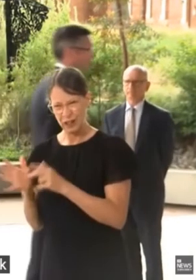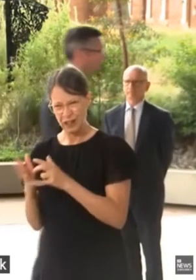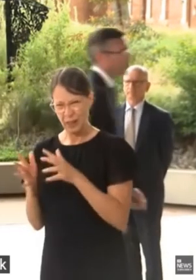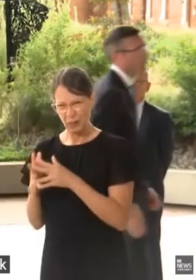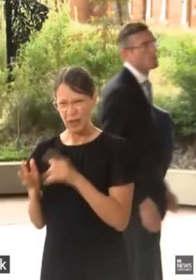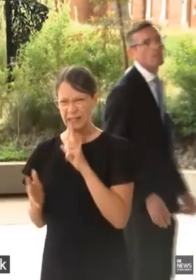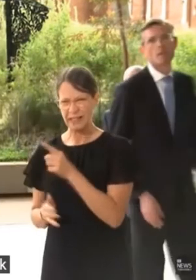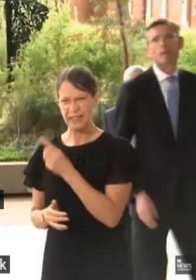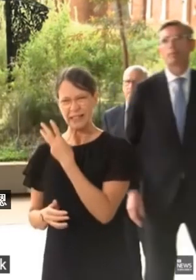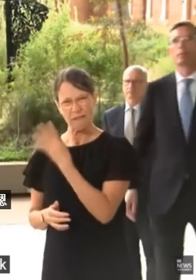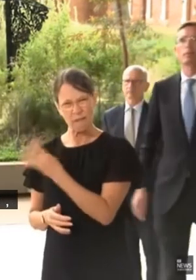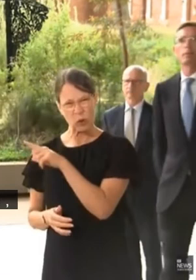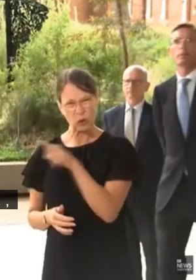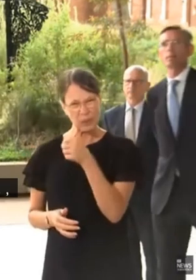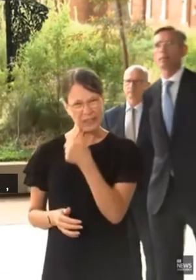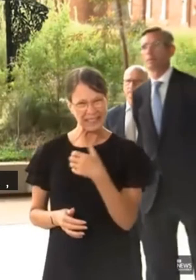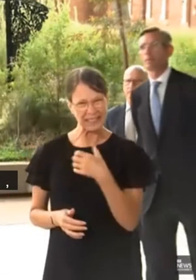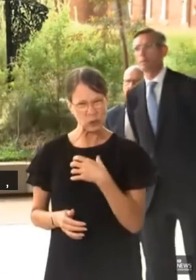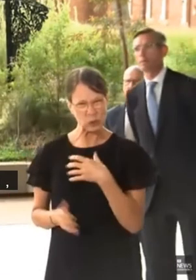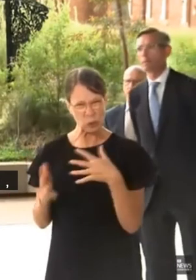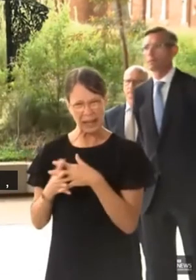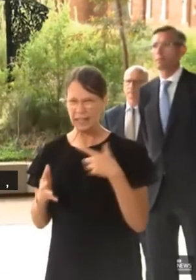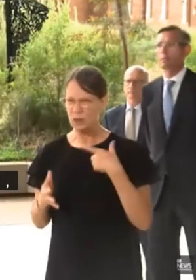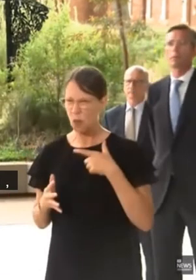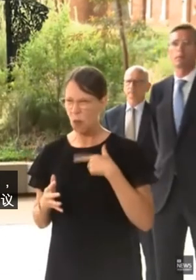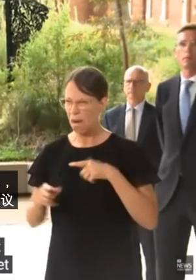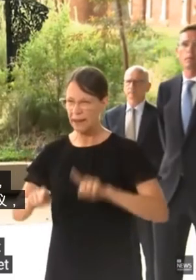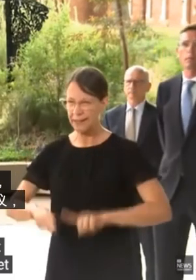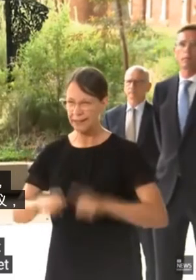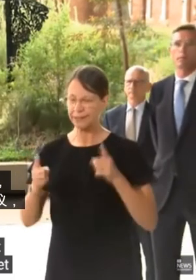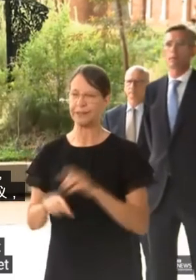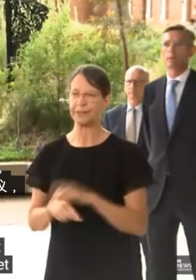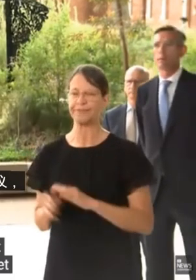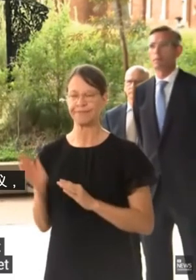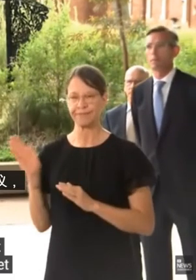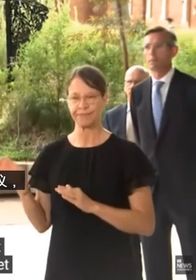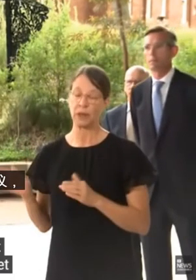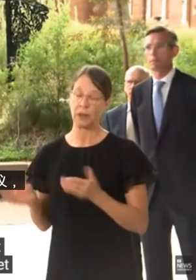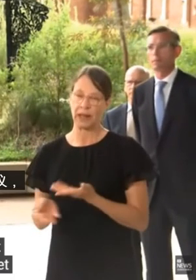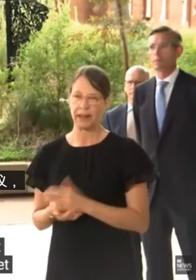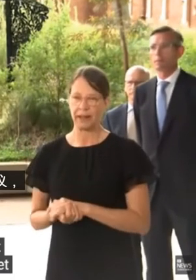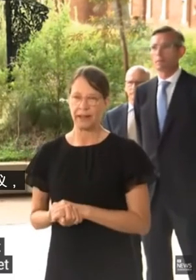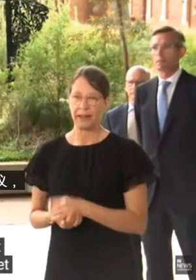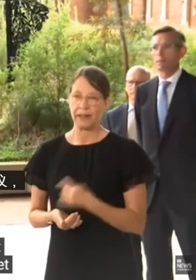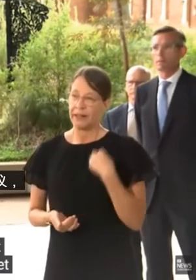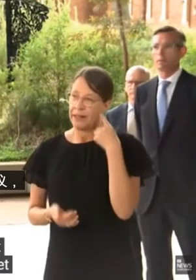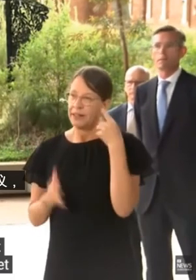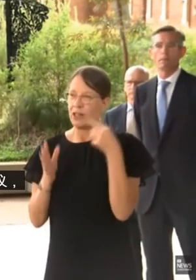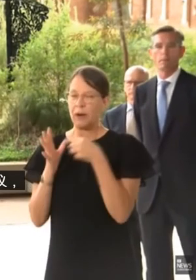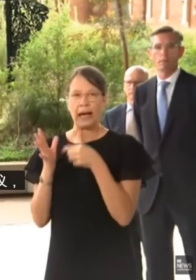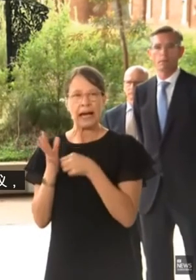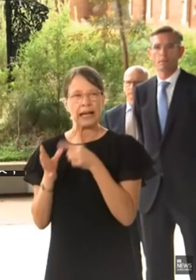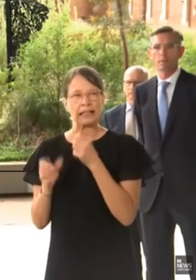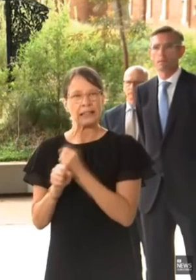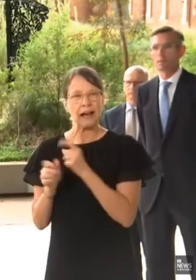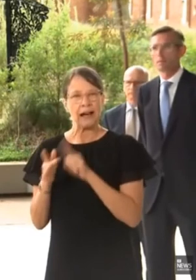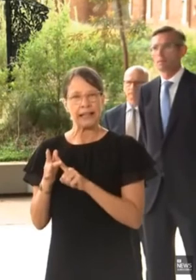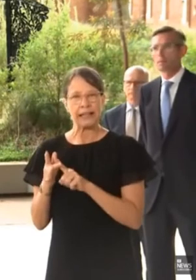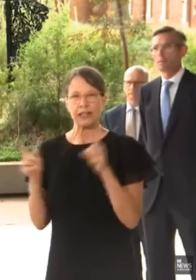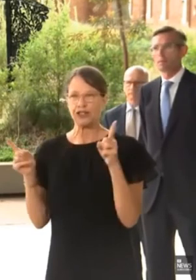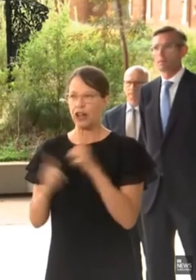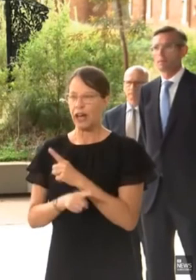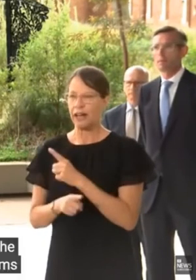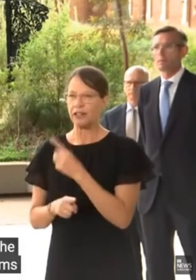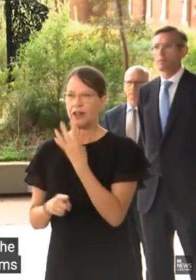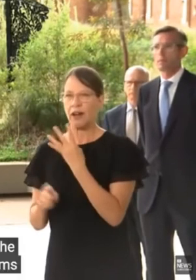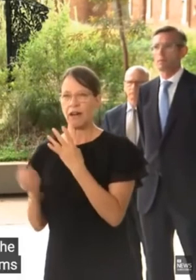I think the key thing is that doctors will go to the ATAGI advice, and ATAGI reduce the interval to 4 months in